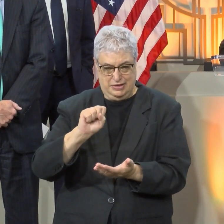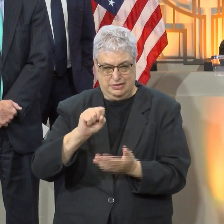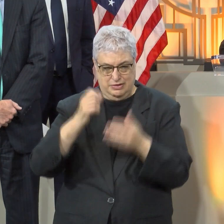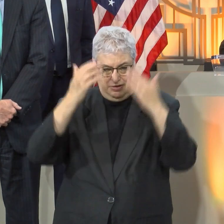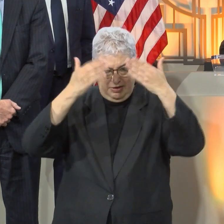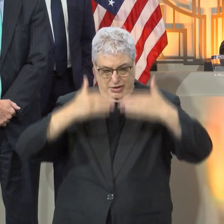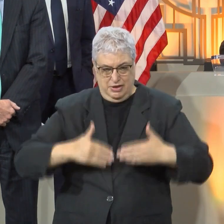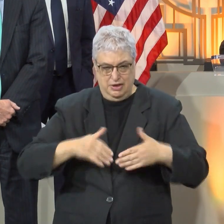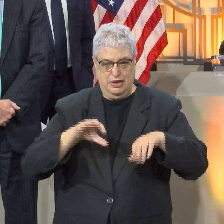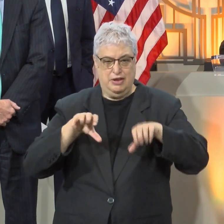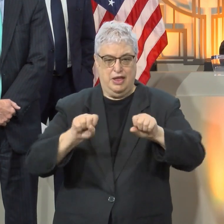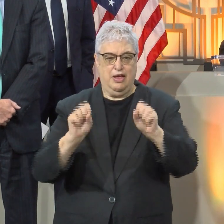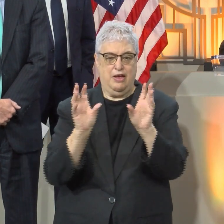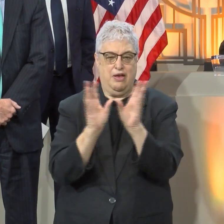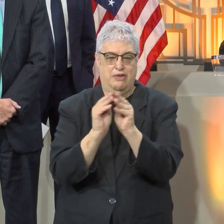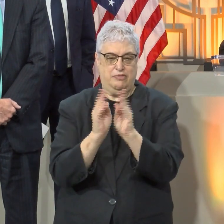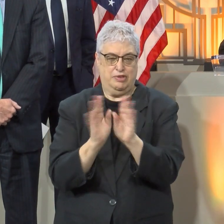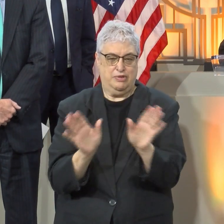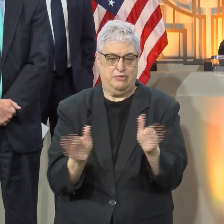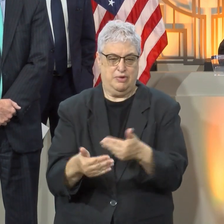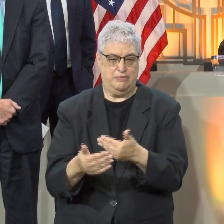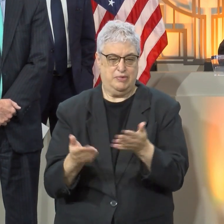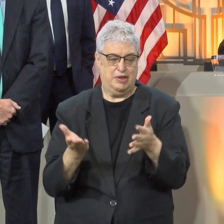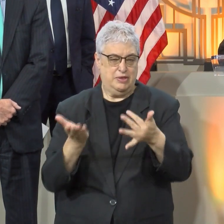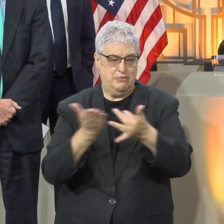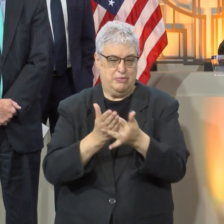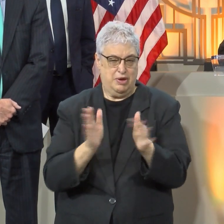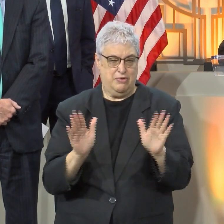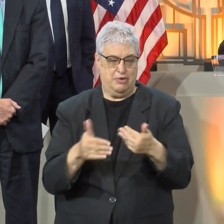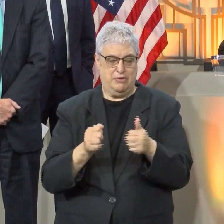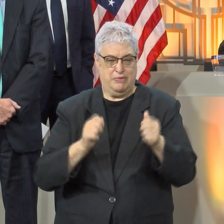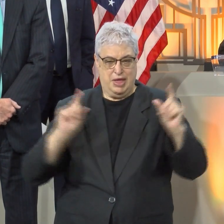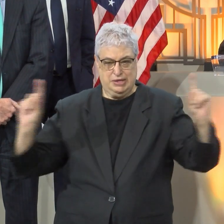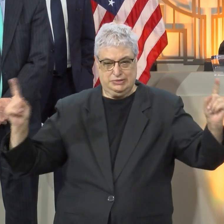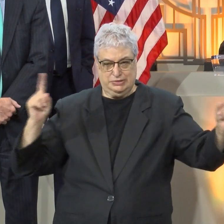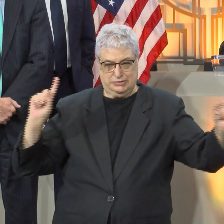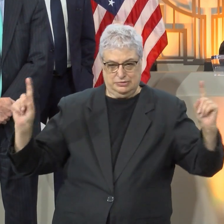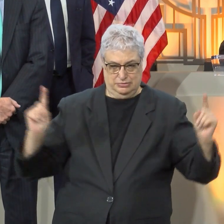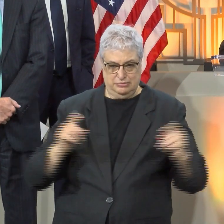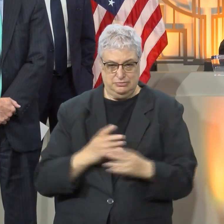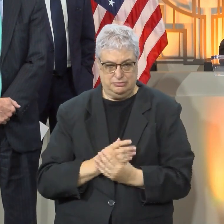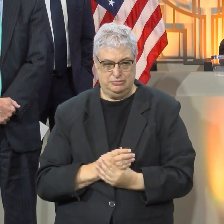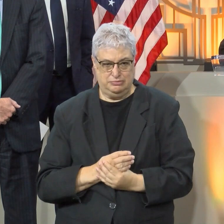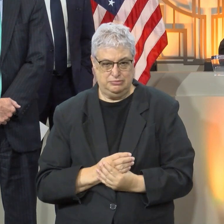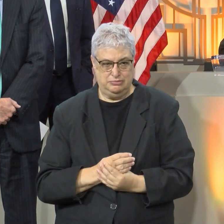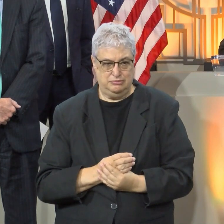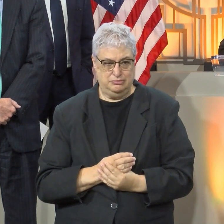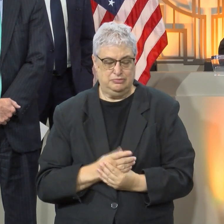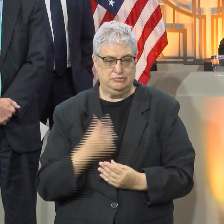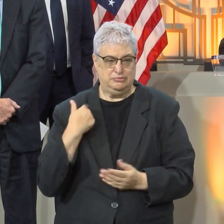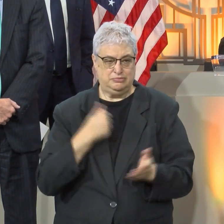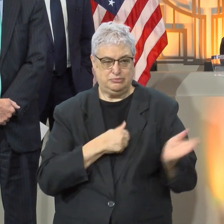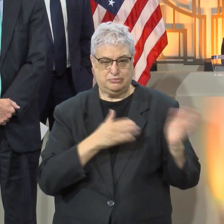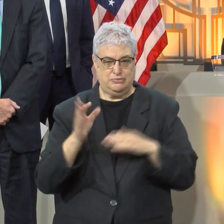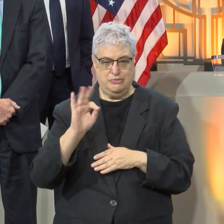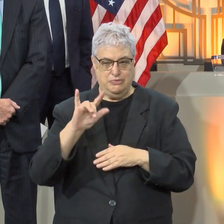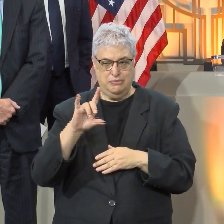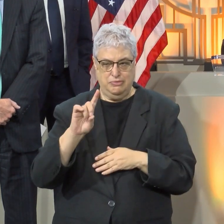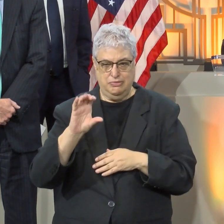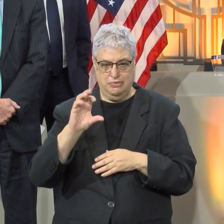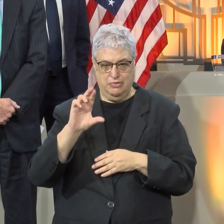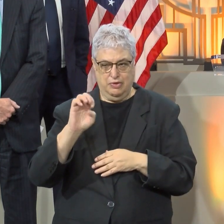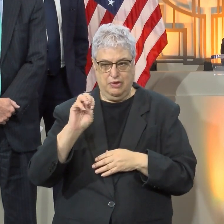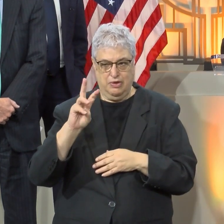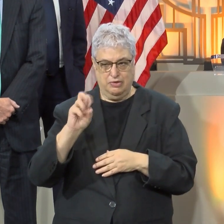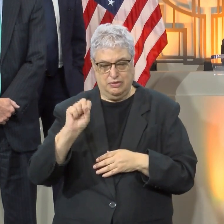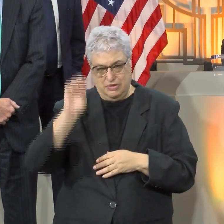over conference rooms for offices and to serve as break rooms so people can be physically distanced. We've arranged for field crews to go to neighborhood police